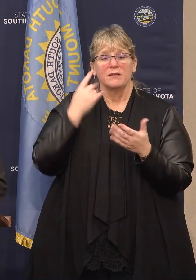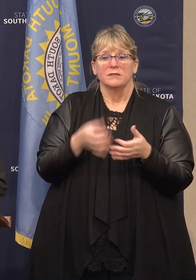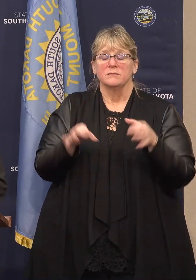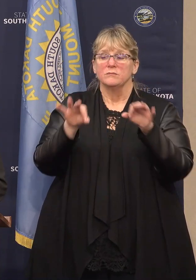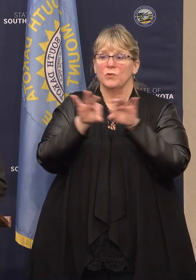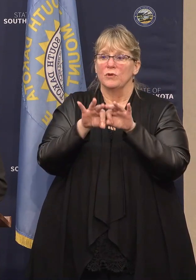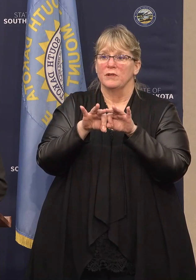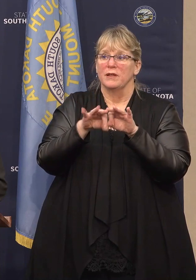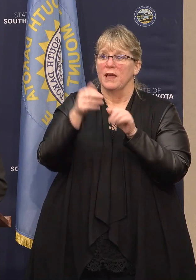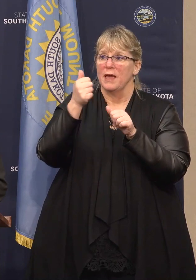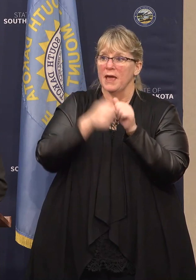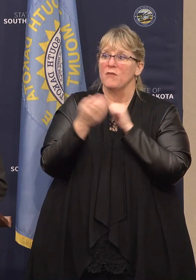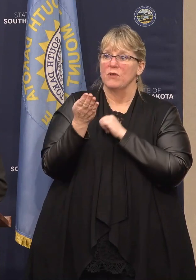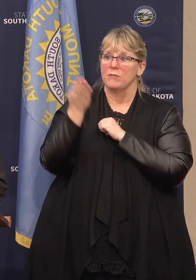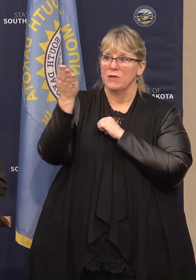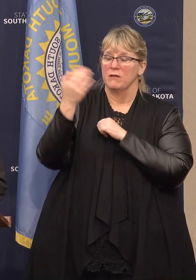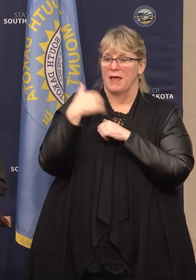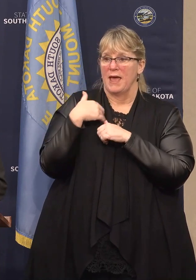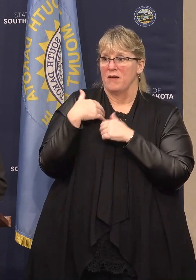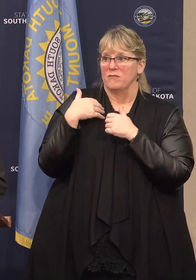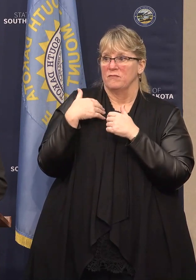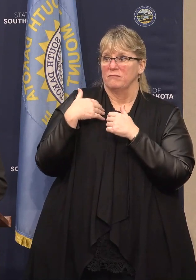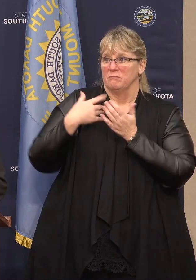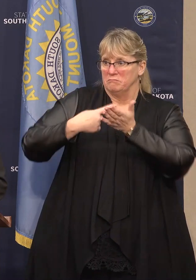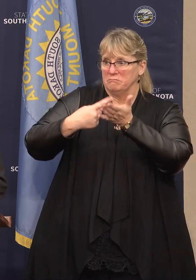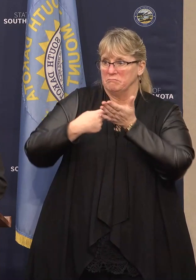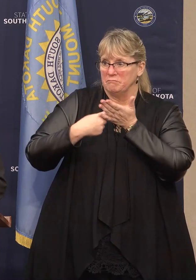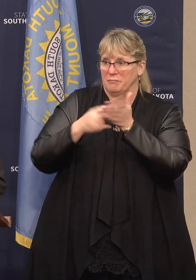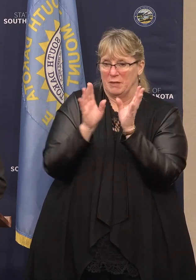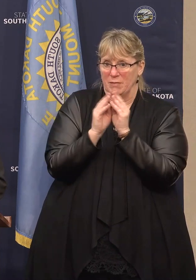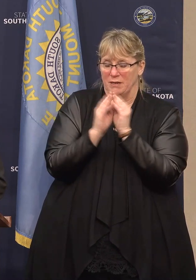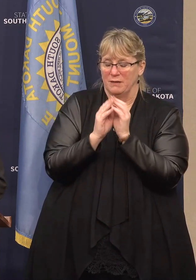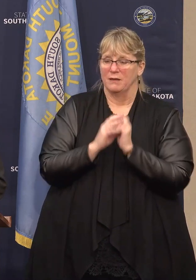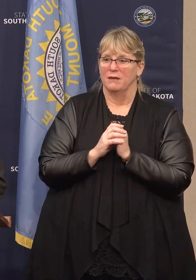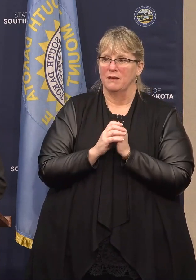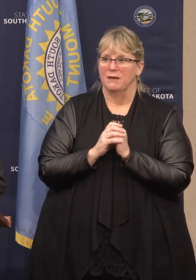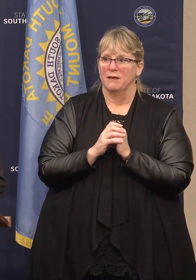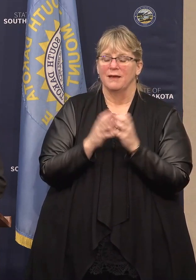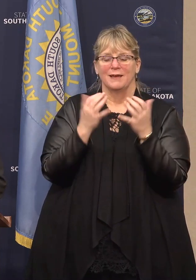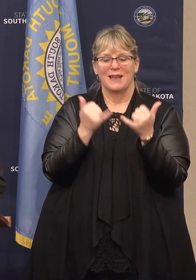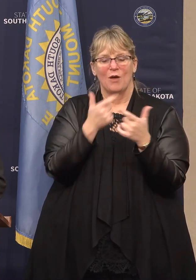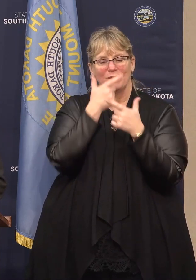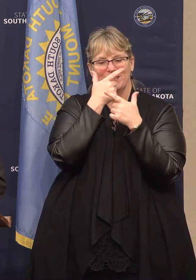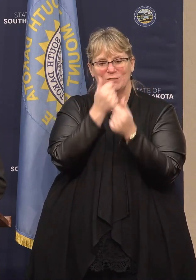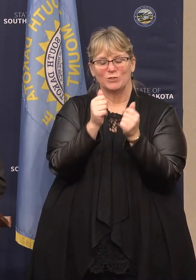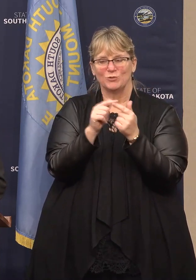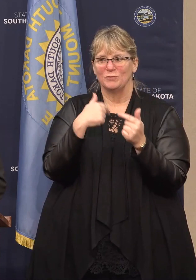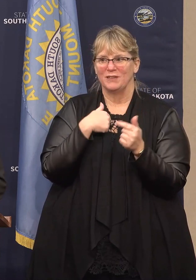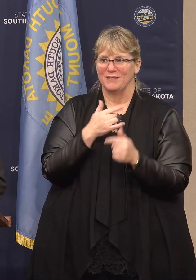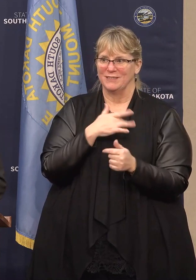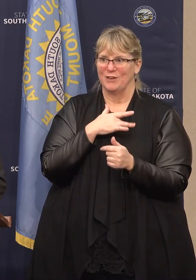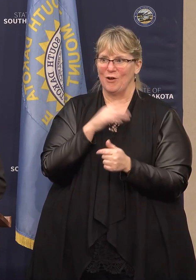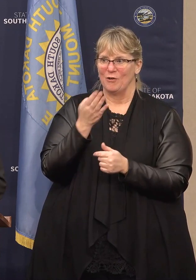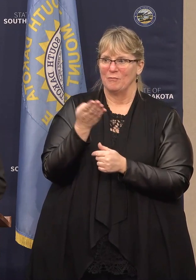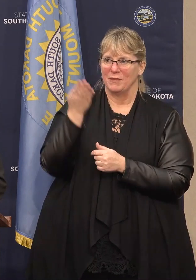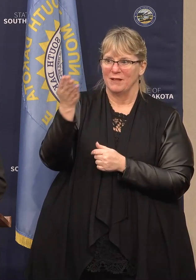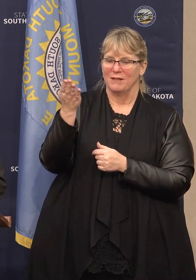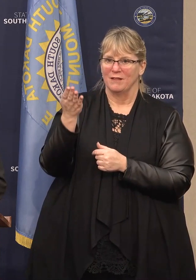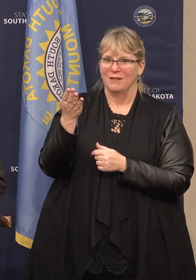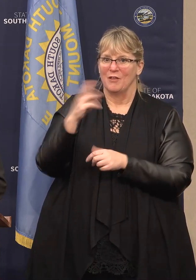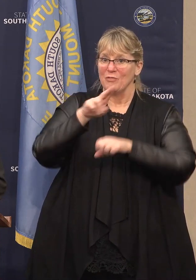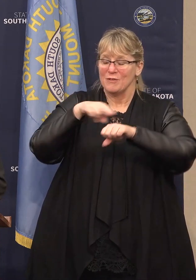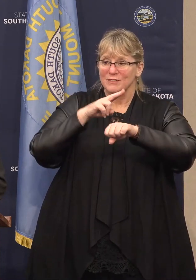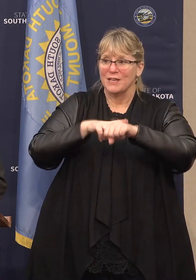important that every bill get a hearing. Now, what is interesting to me on this heartbeat bill is that there are national